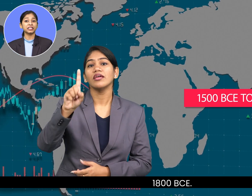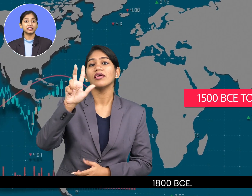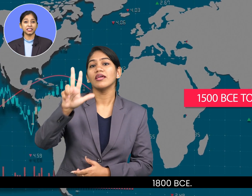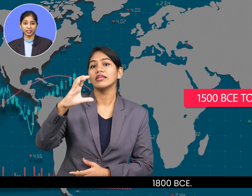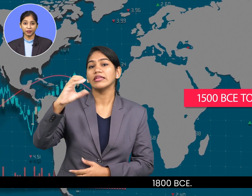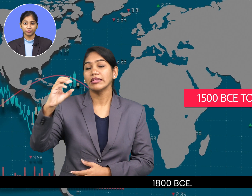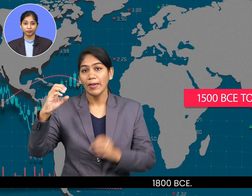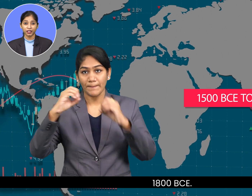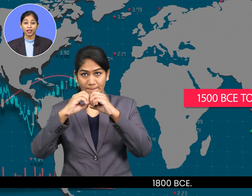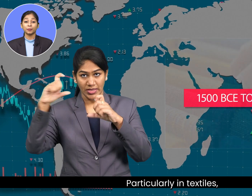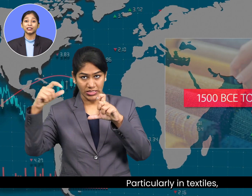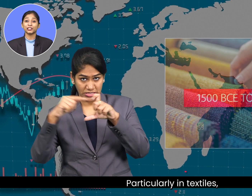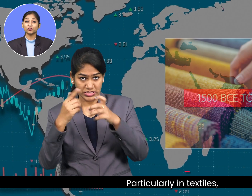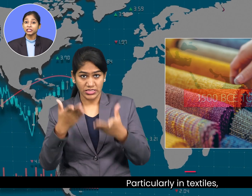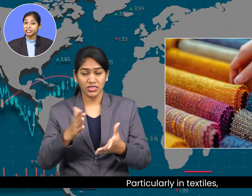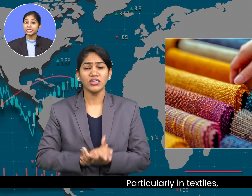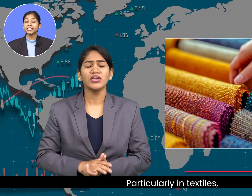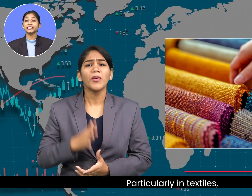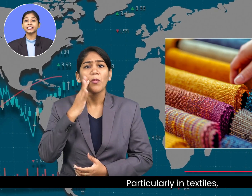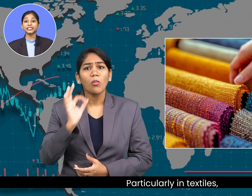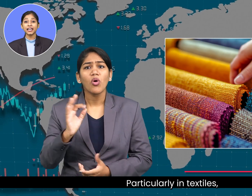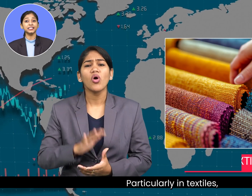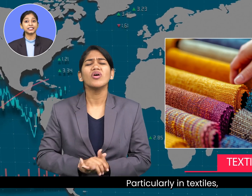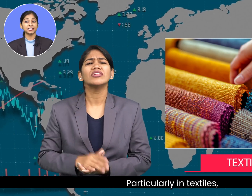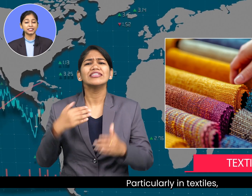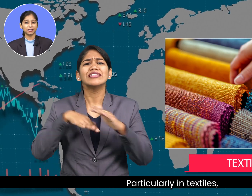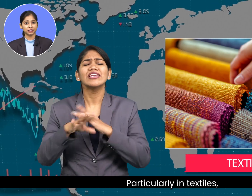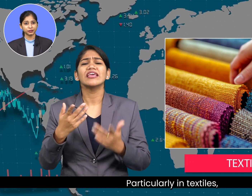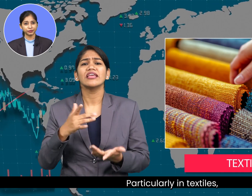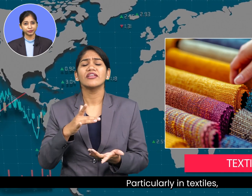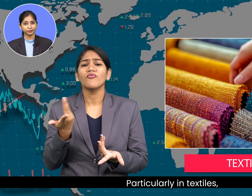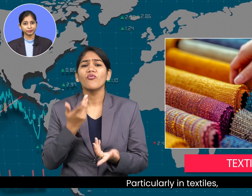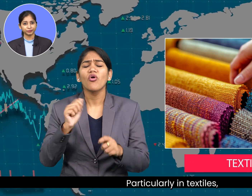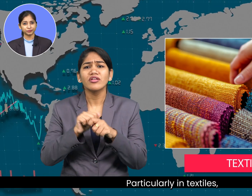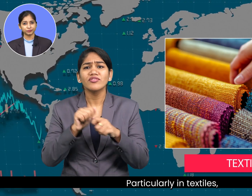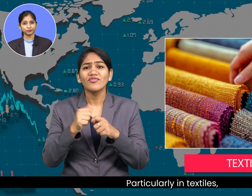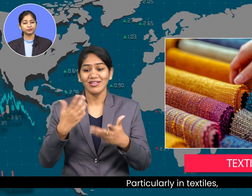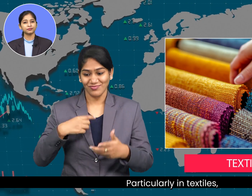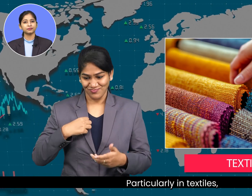1800 BCE, particularly in textiles.